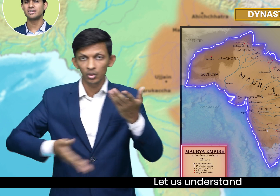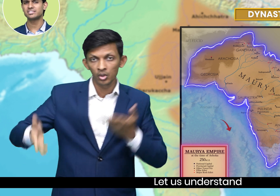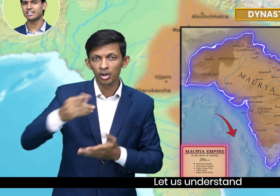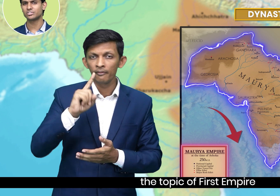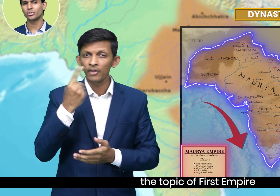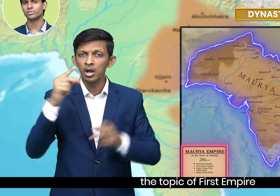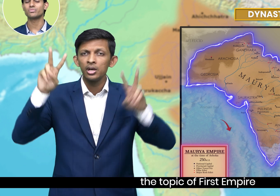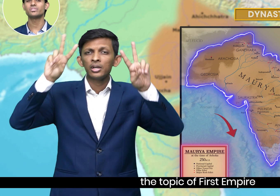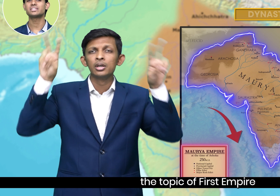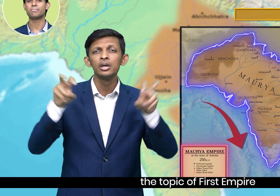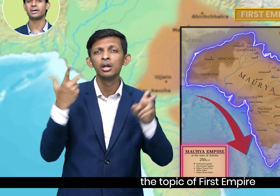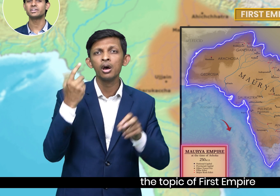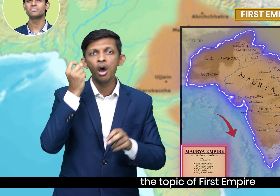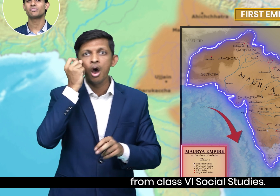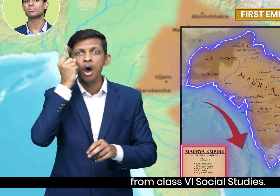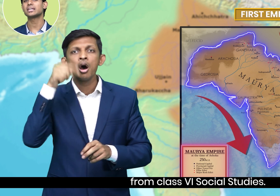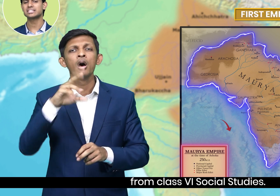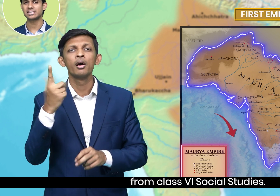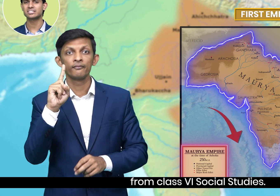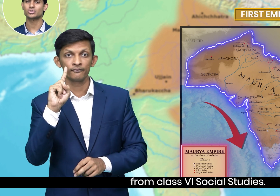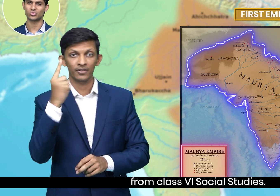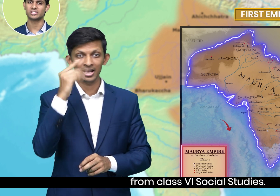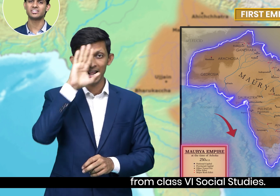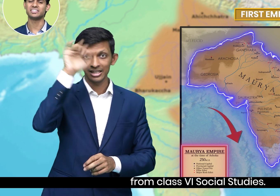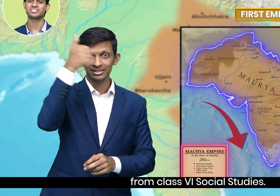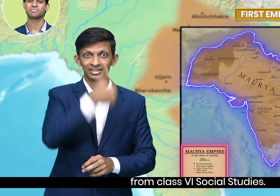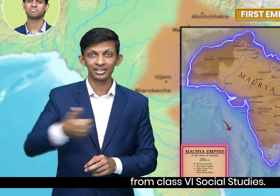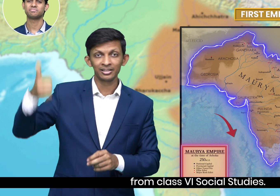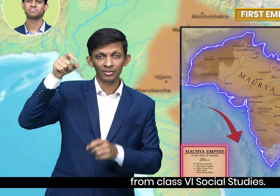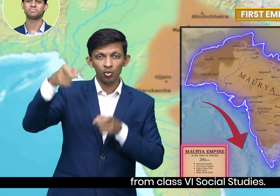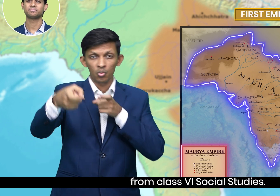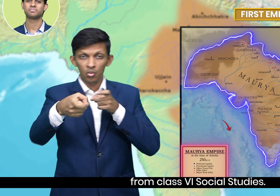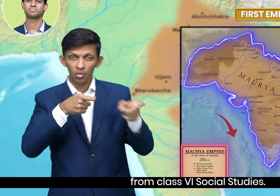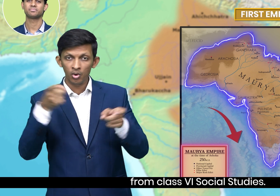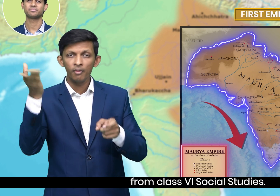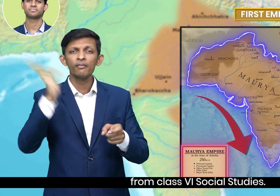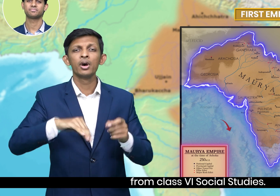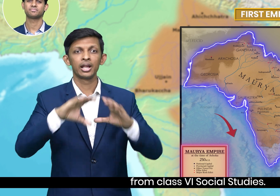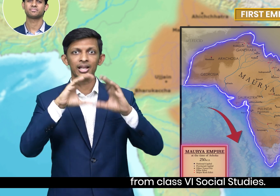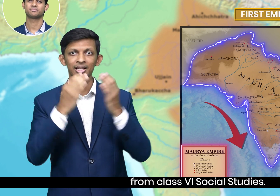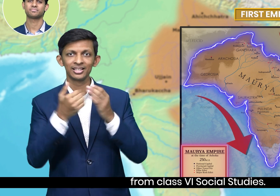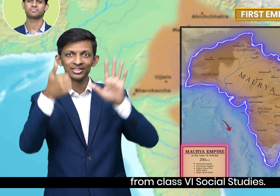Let us understand the topic of First Empire from Class 6 Social Studies.